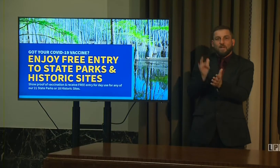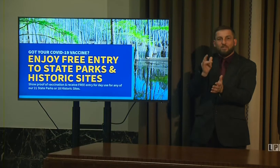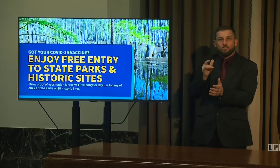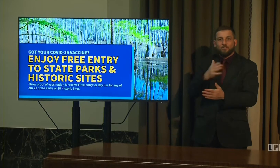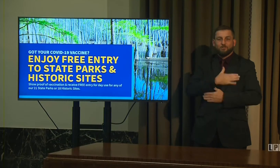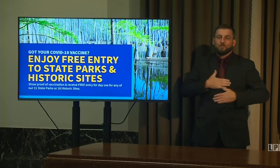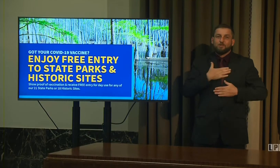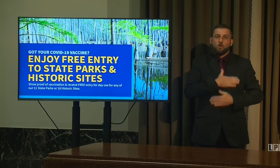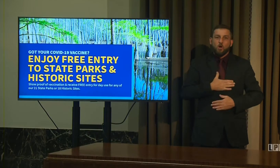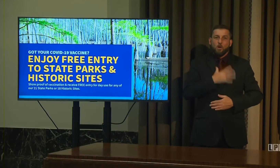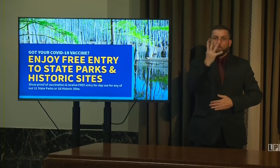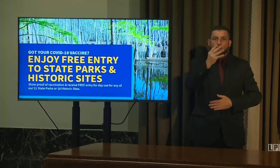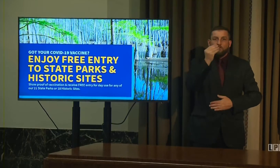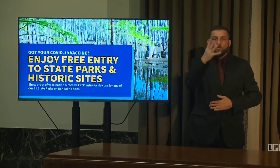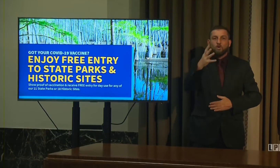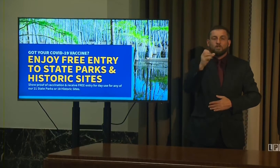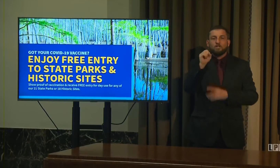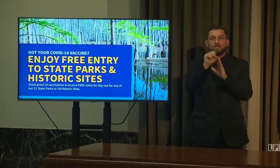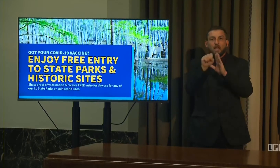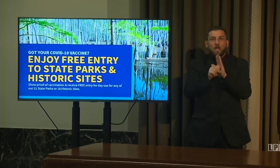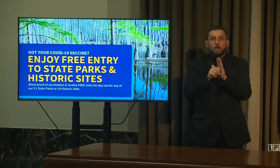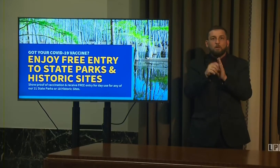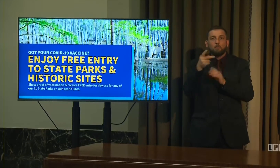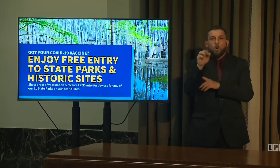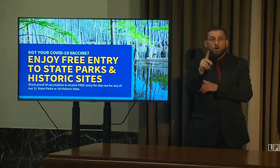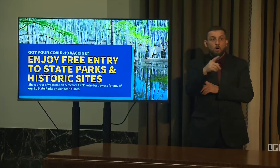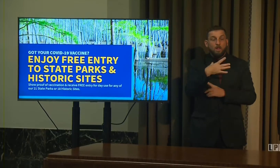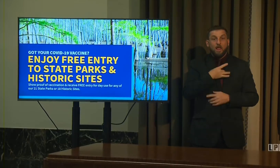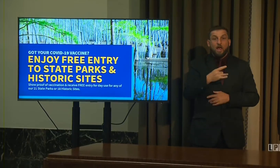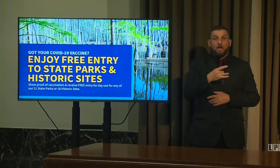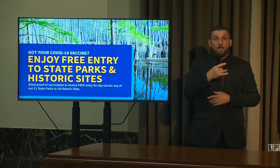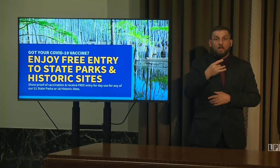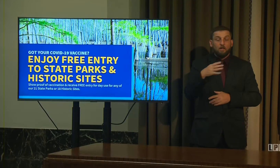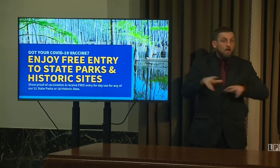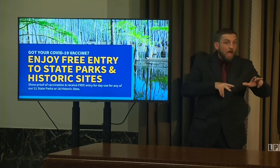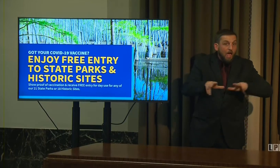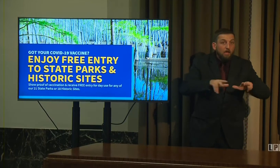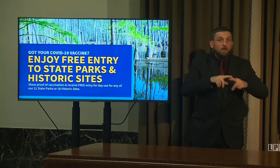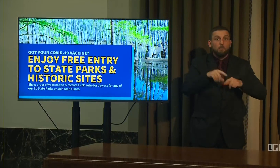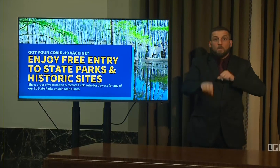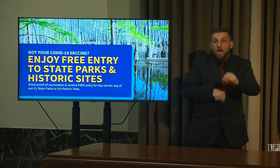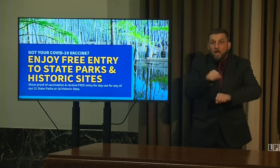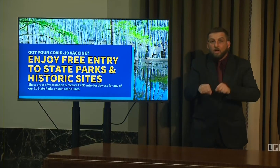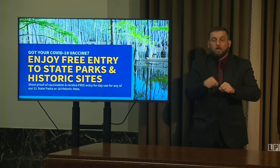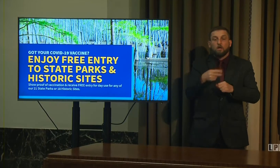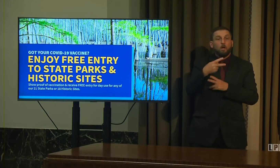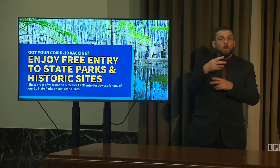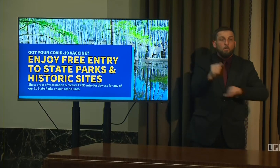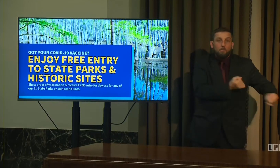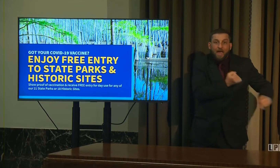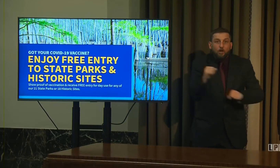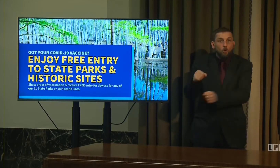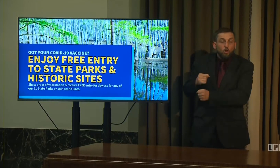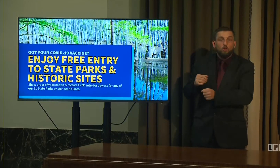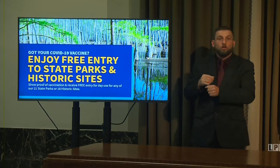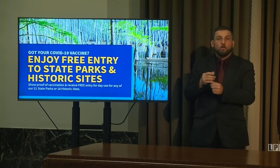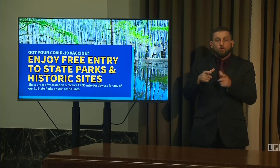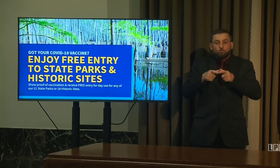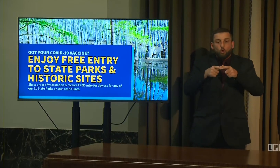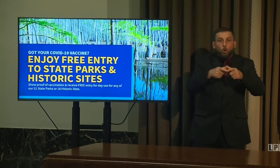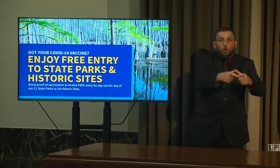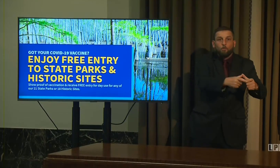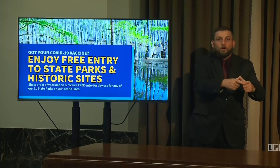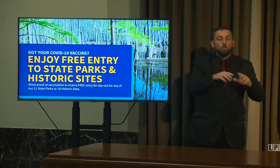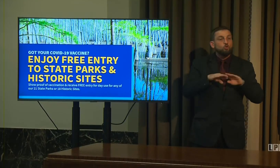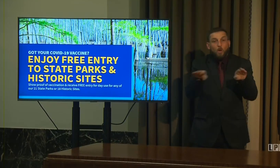parks. So whether you like to hike or bike, paddle, tube, swim, just enjoy the peace and quiet